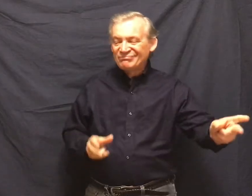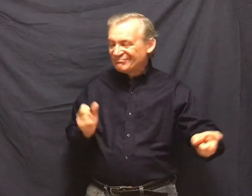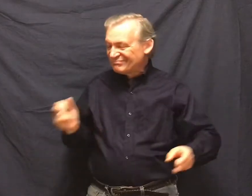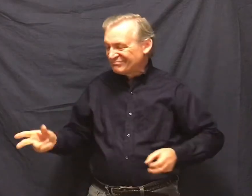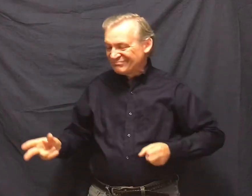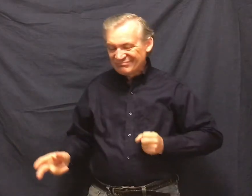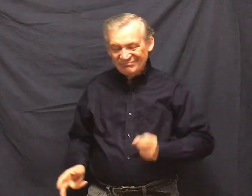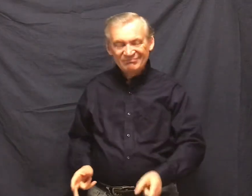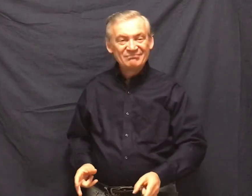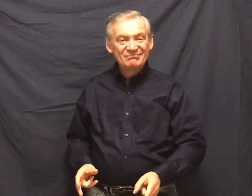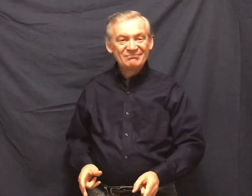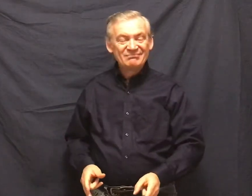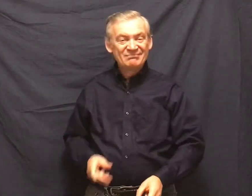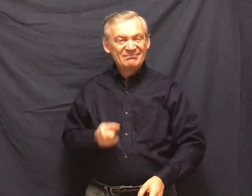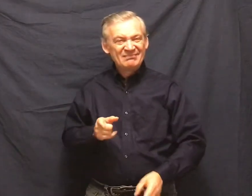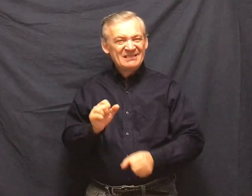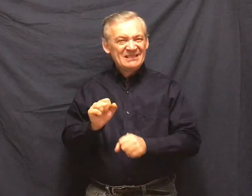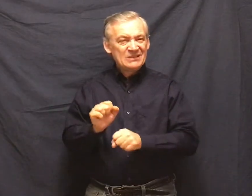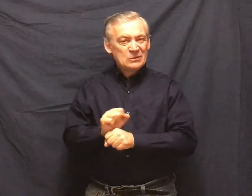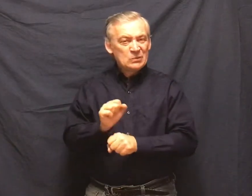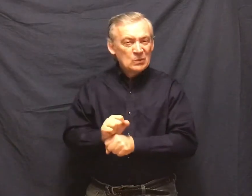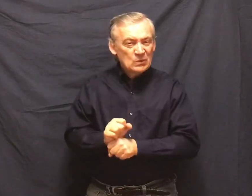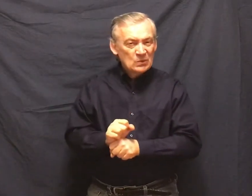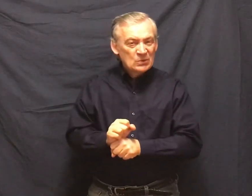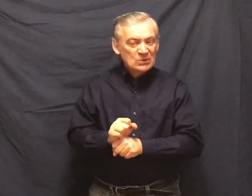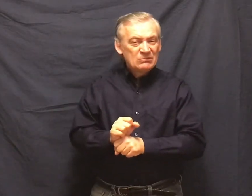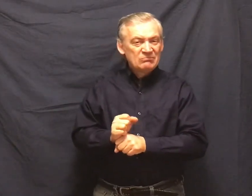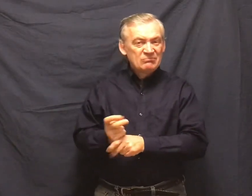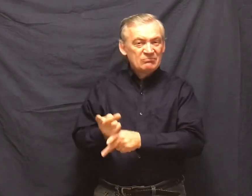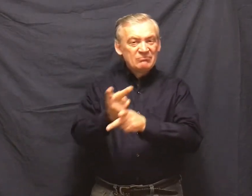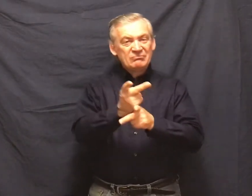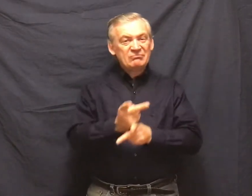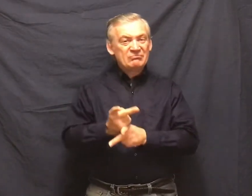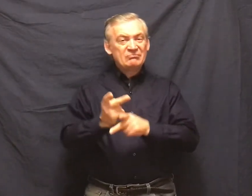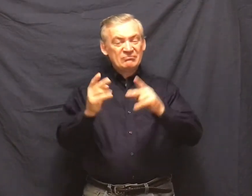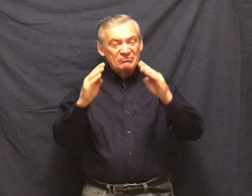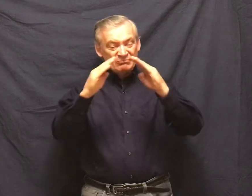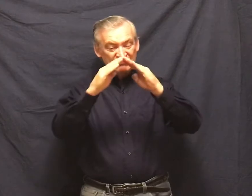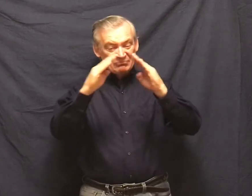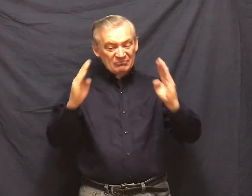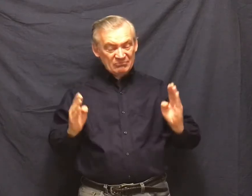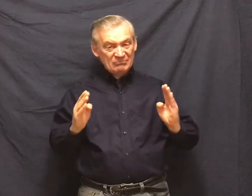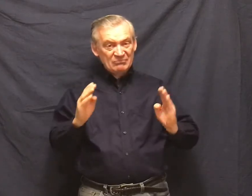And being a stable-buck and a cripple, he was more permanent than the other men.